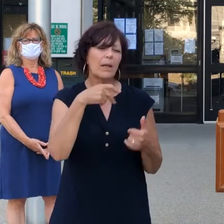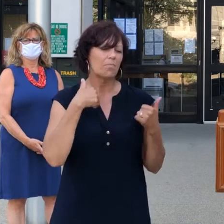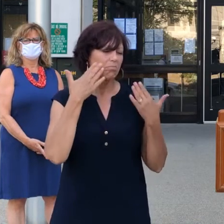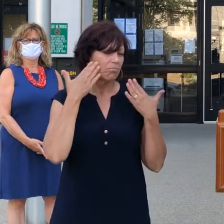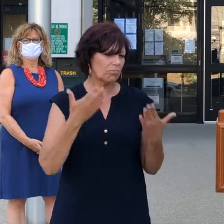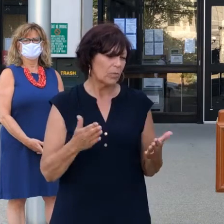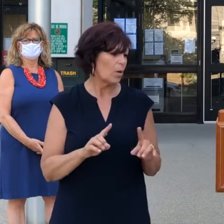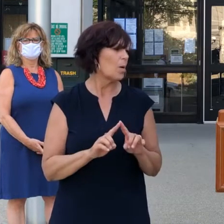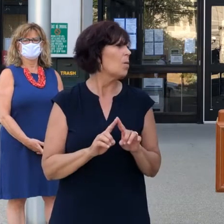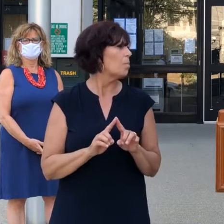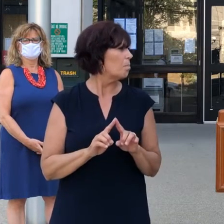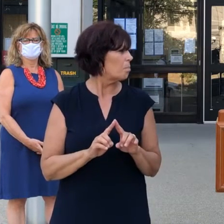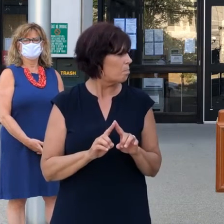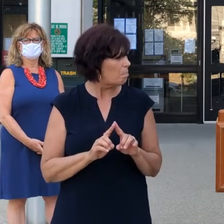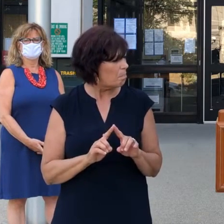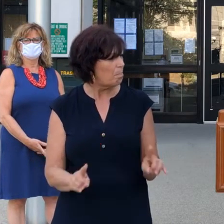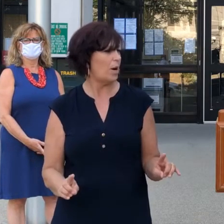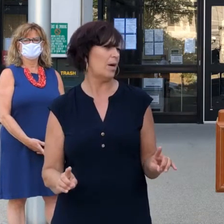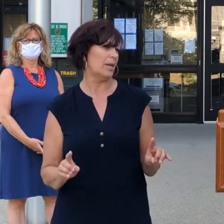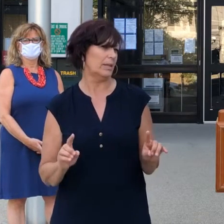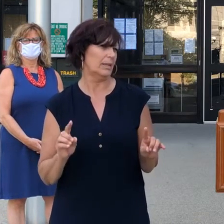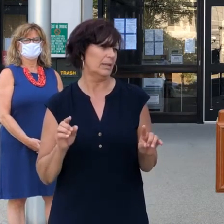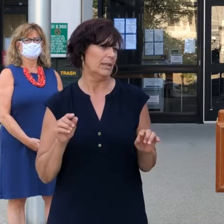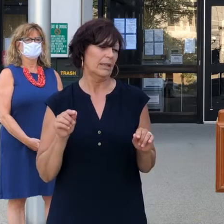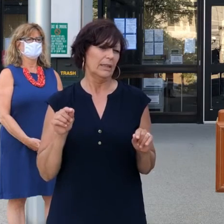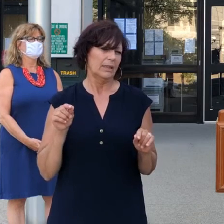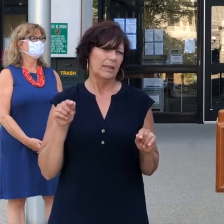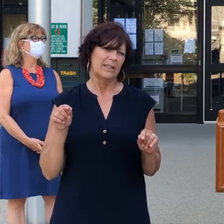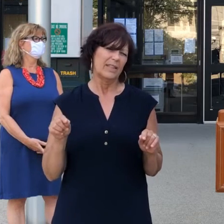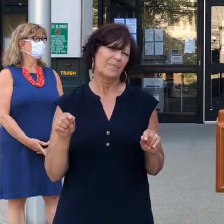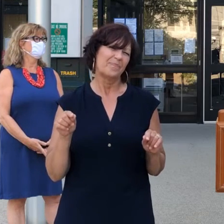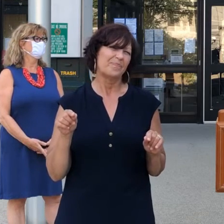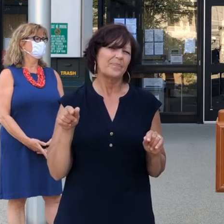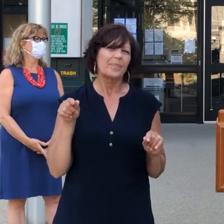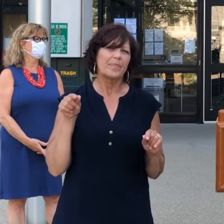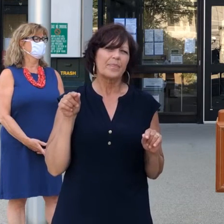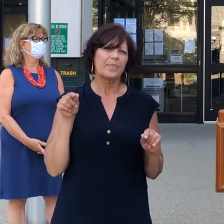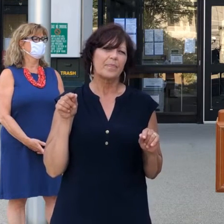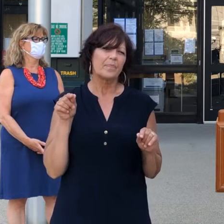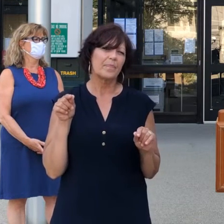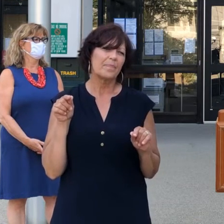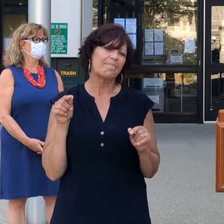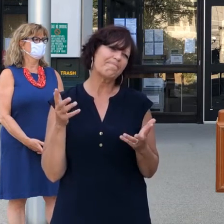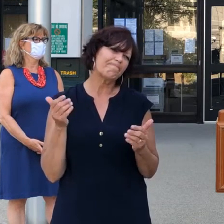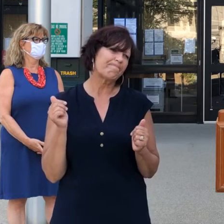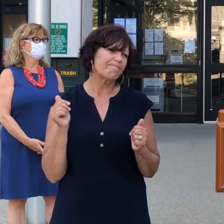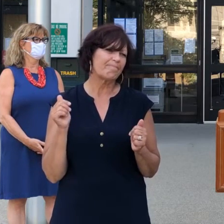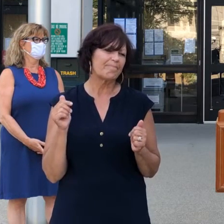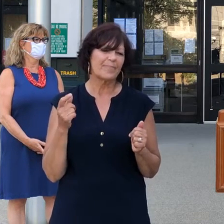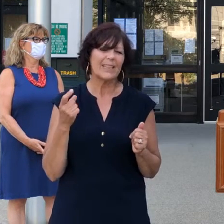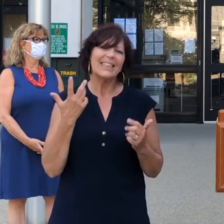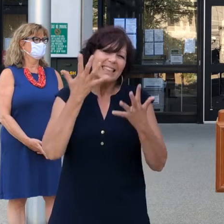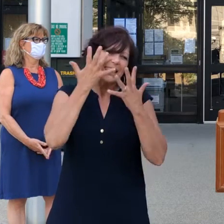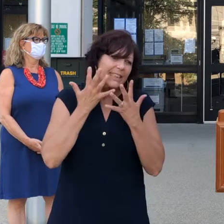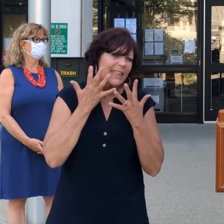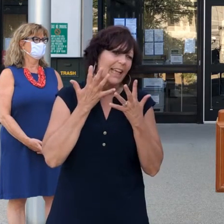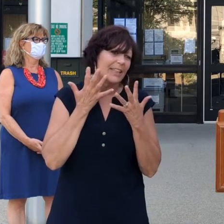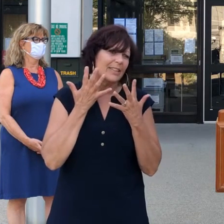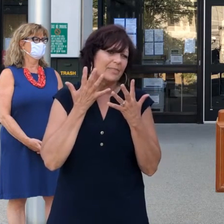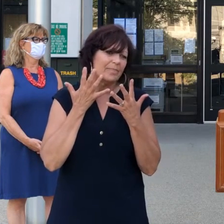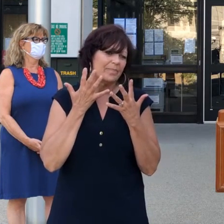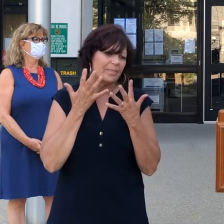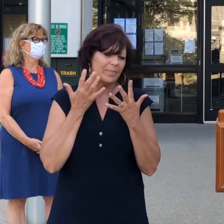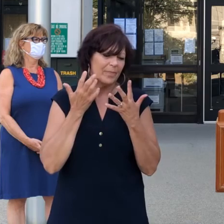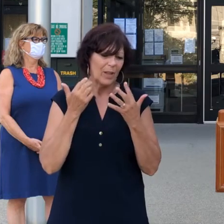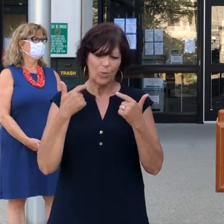Era applied for in the PPP loan/grant. It's just sad that we have